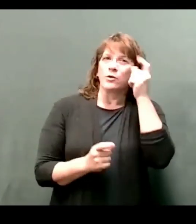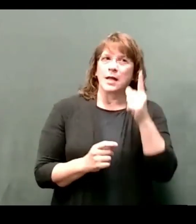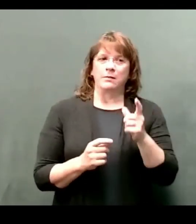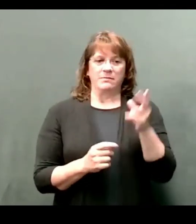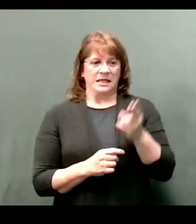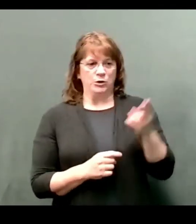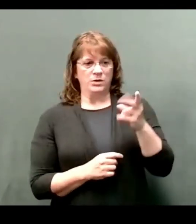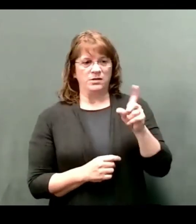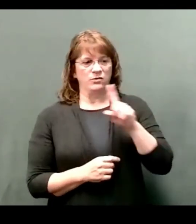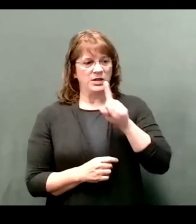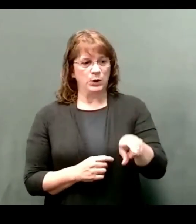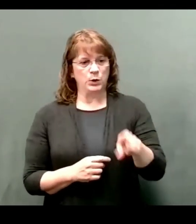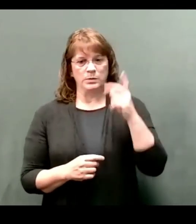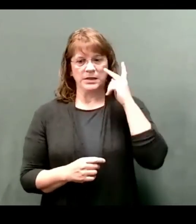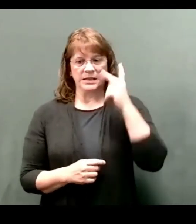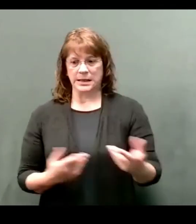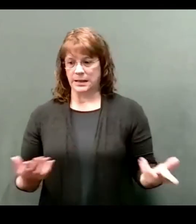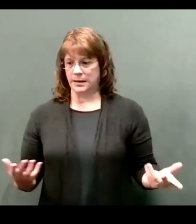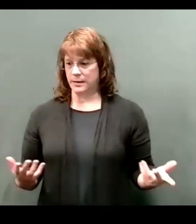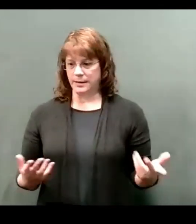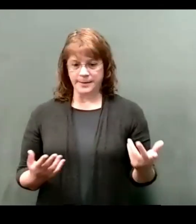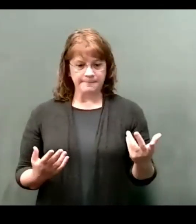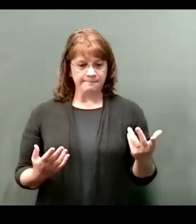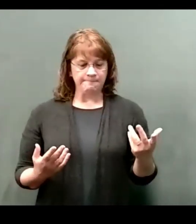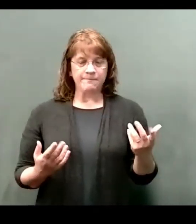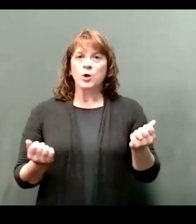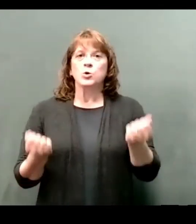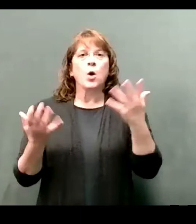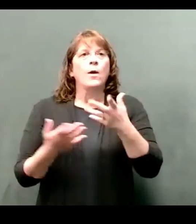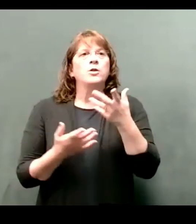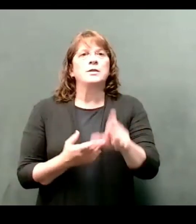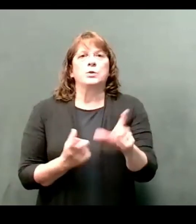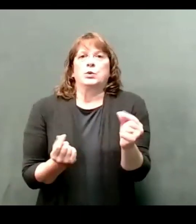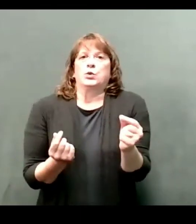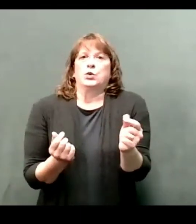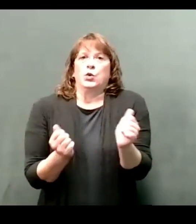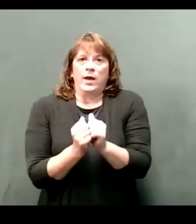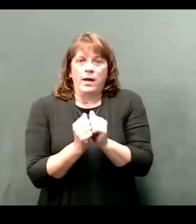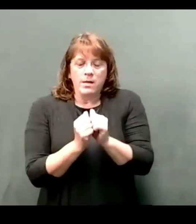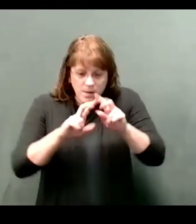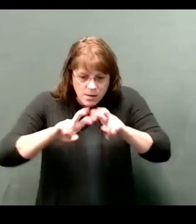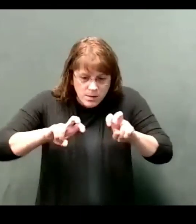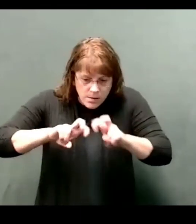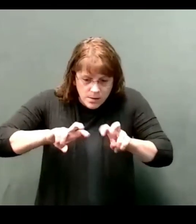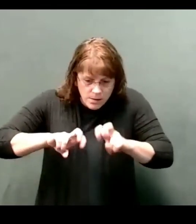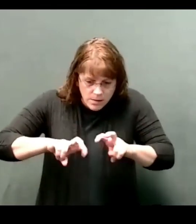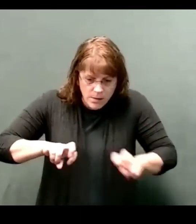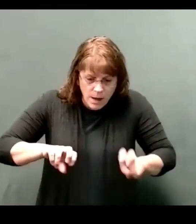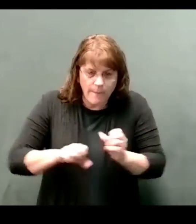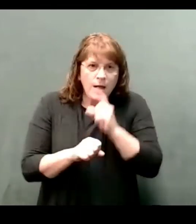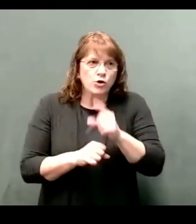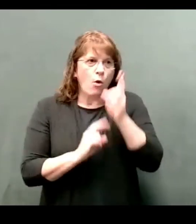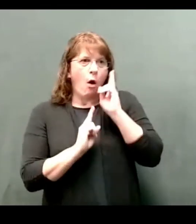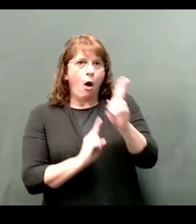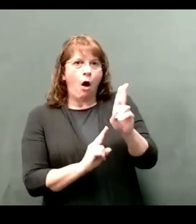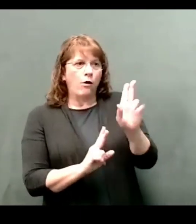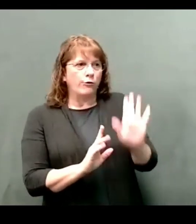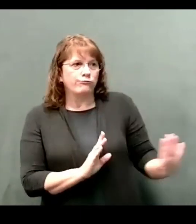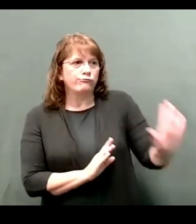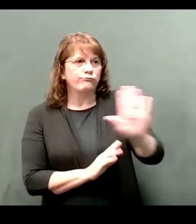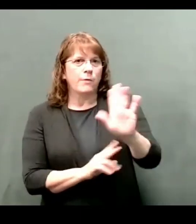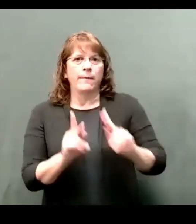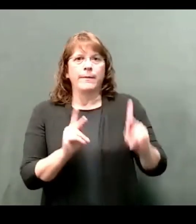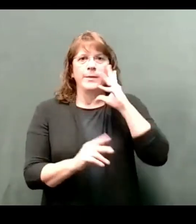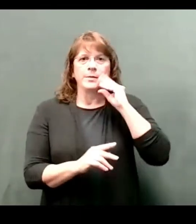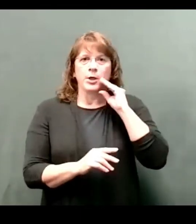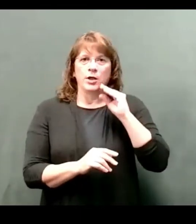really see there is so much to be done in terms of unpacking and being sure that we're honoring the experiences of those who came